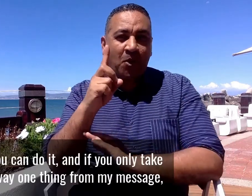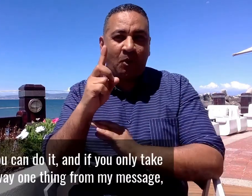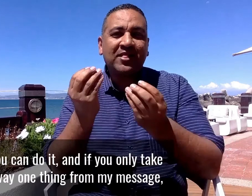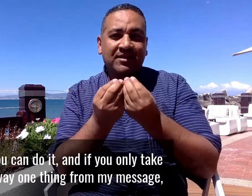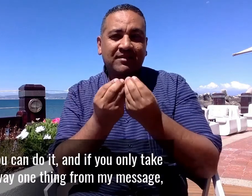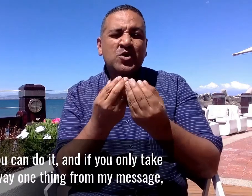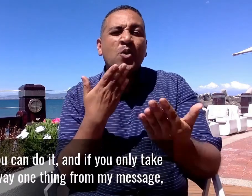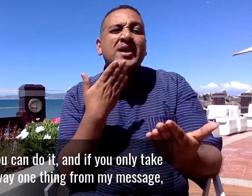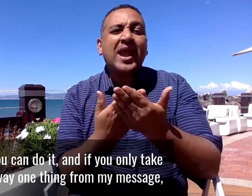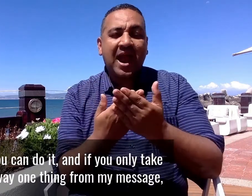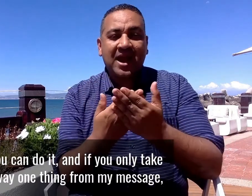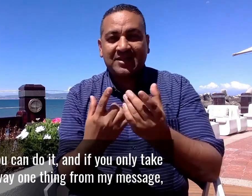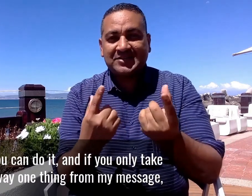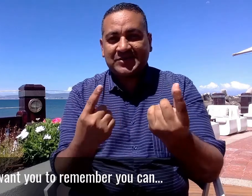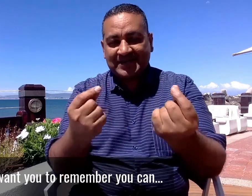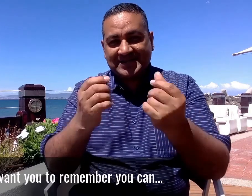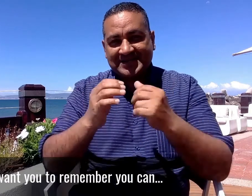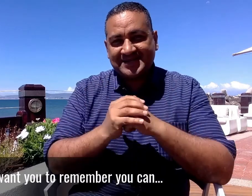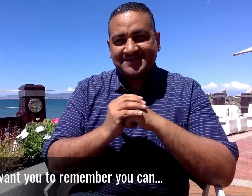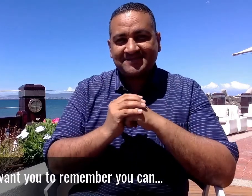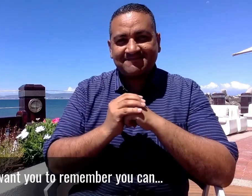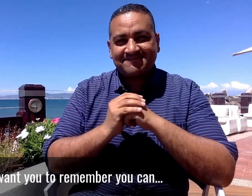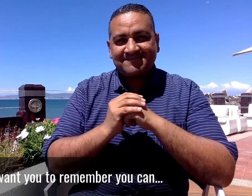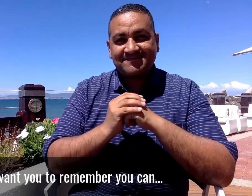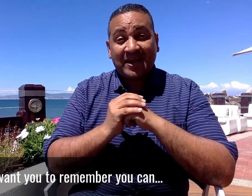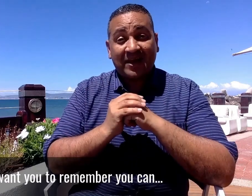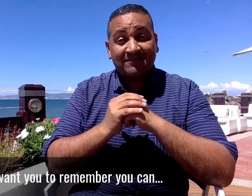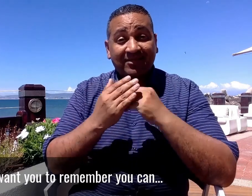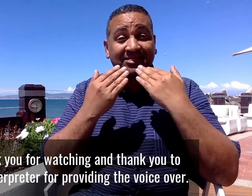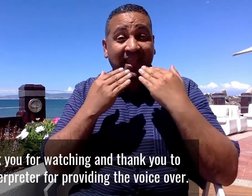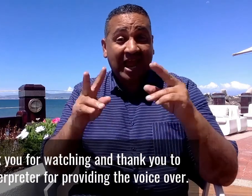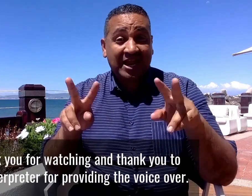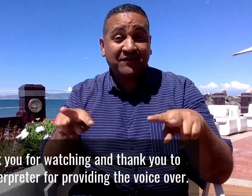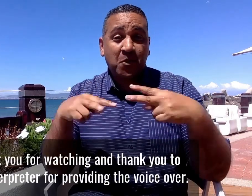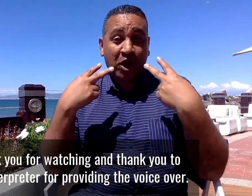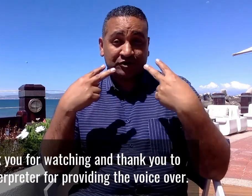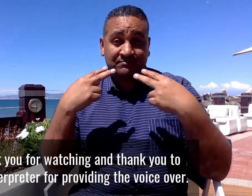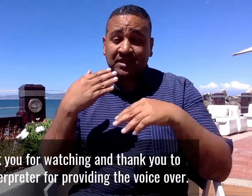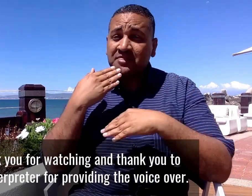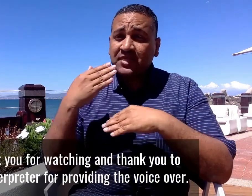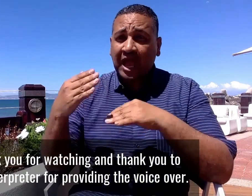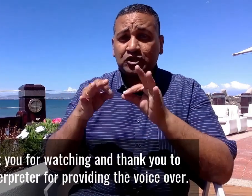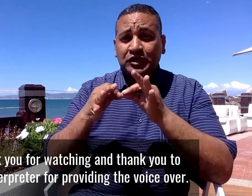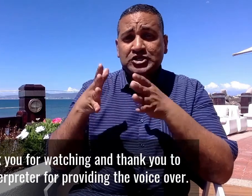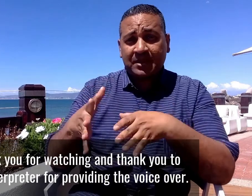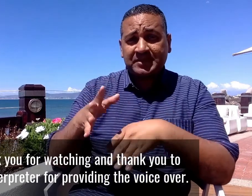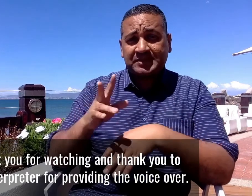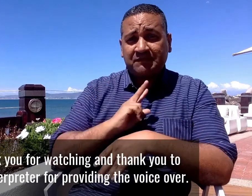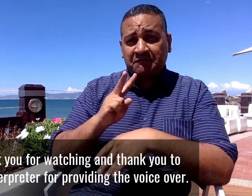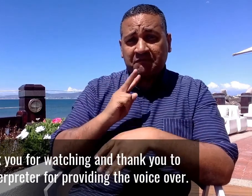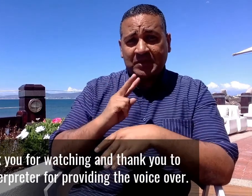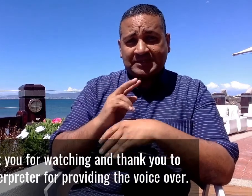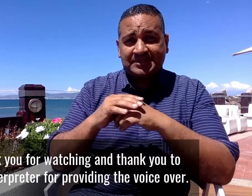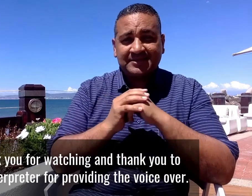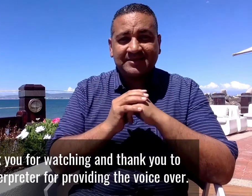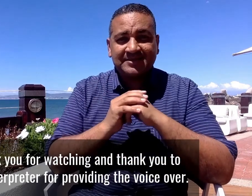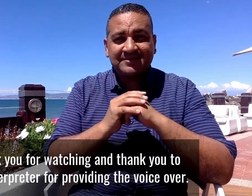You can do it. And if you only take away one thing from my message, I want you to remember you